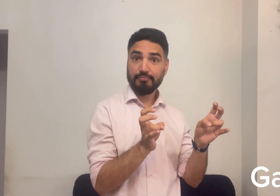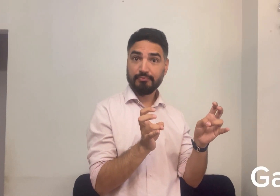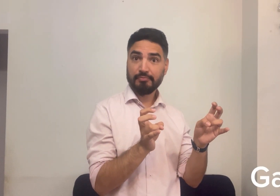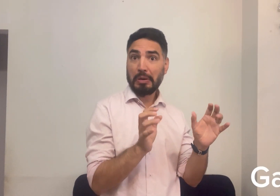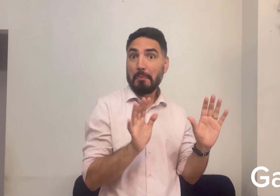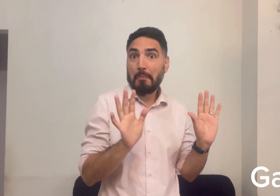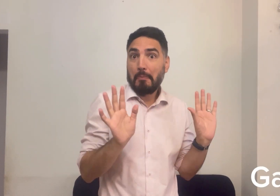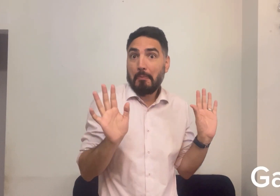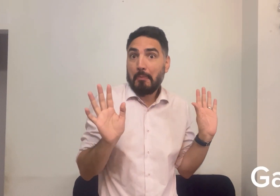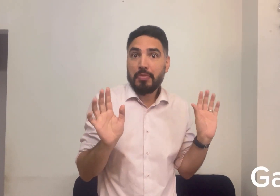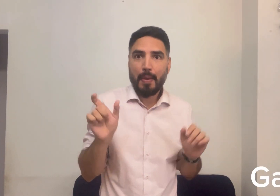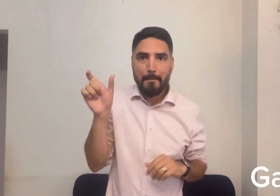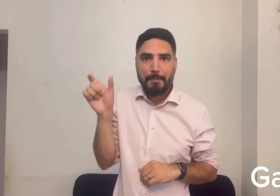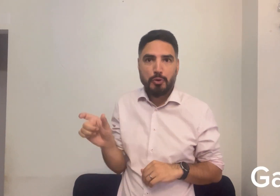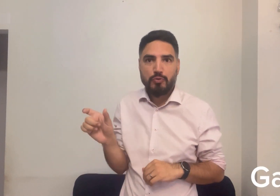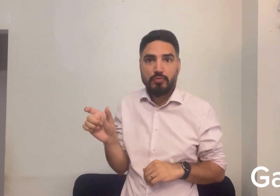see on the screen.